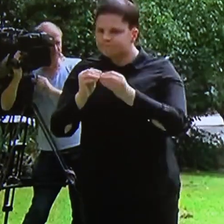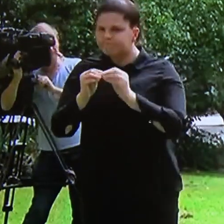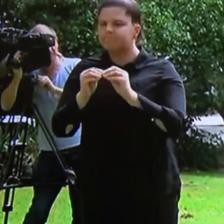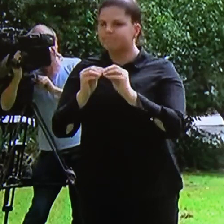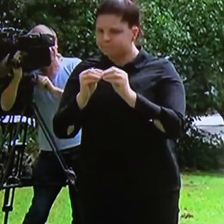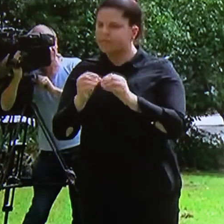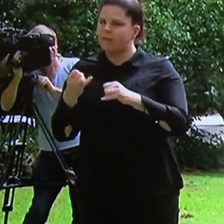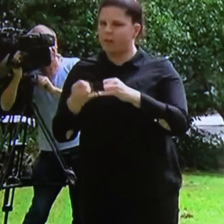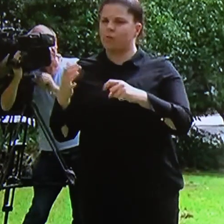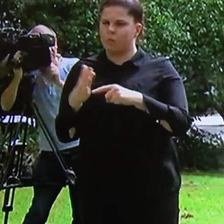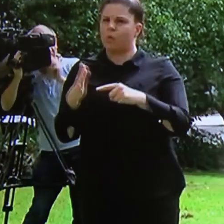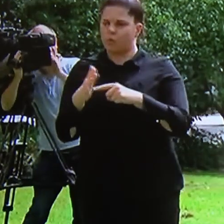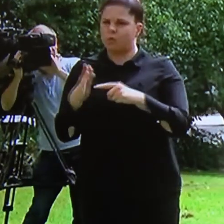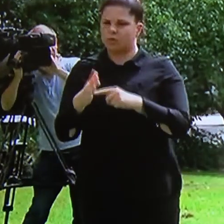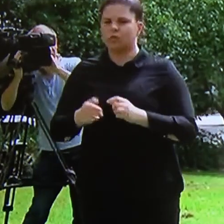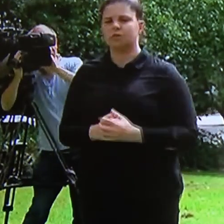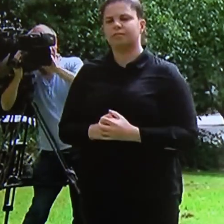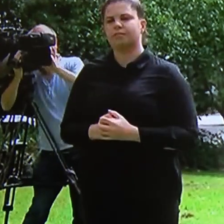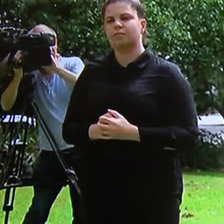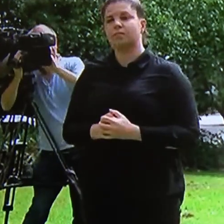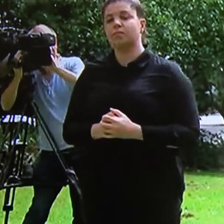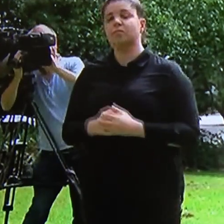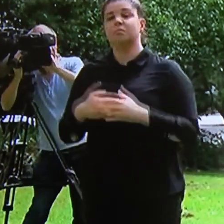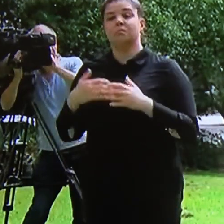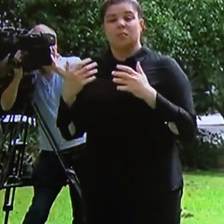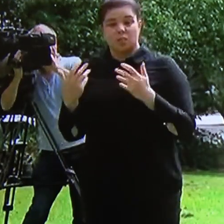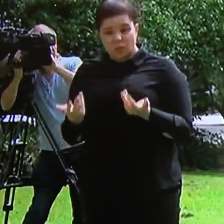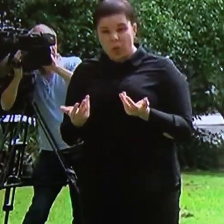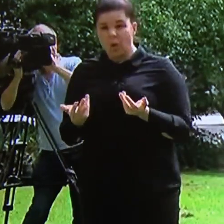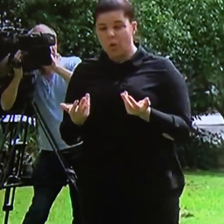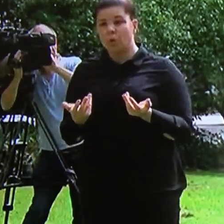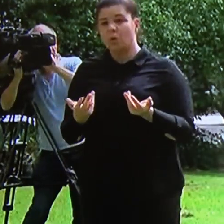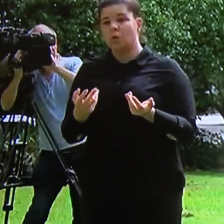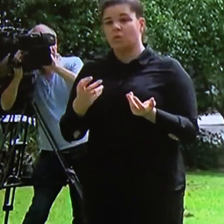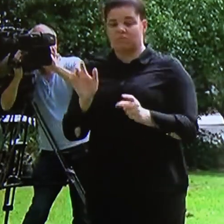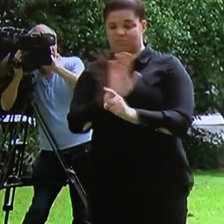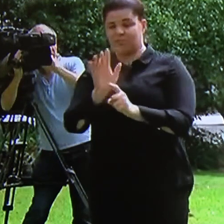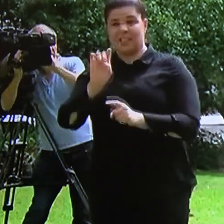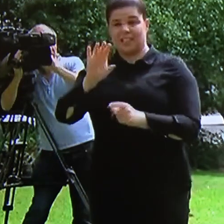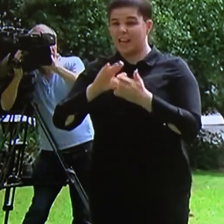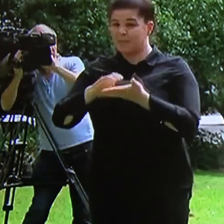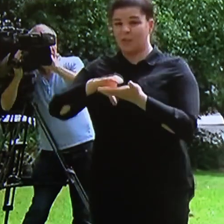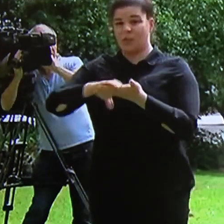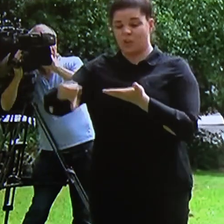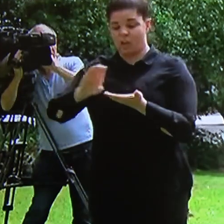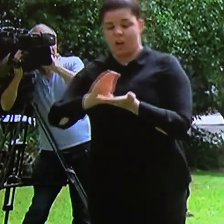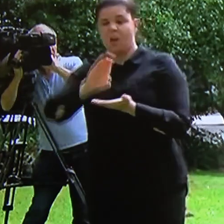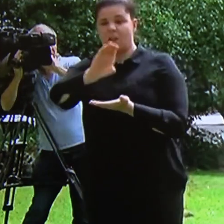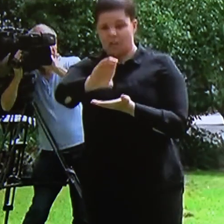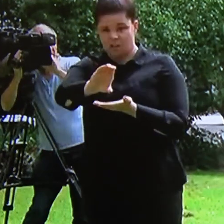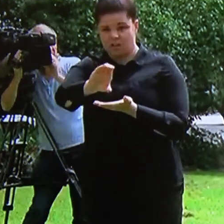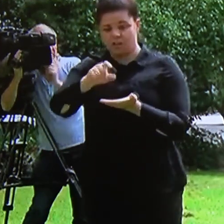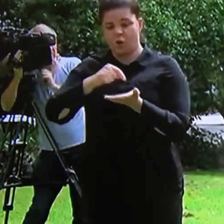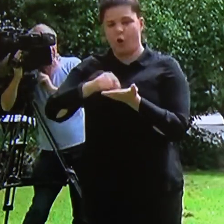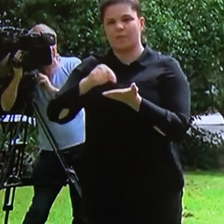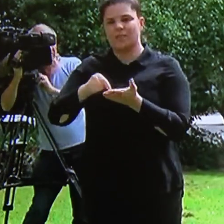a component of the package is a contribution of some $10 million to the Office of Small Business for the